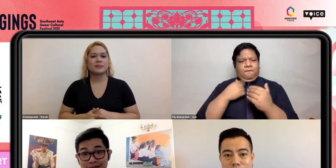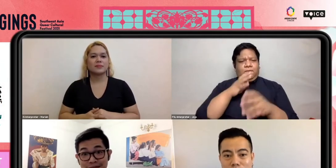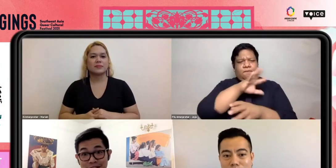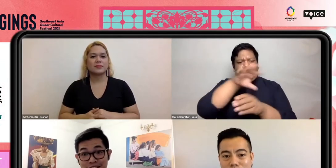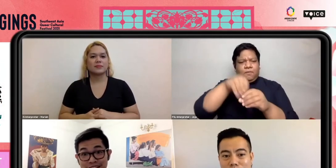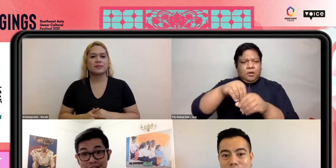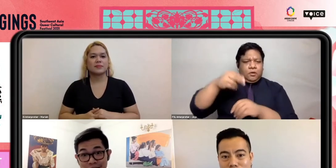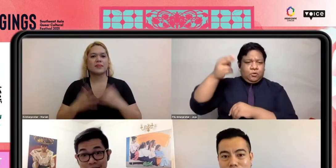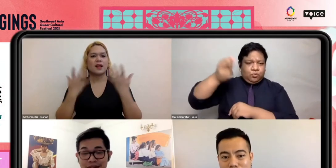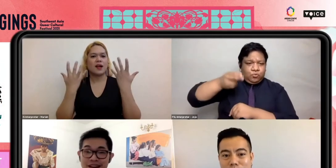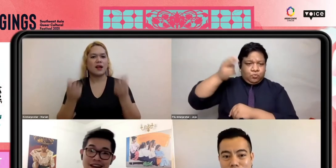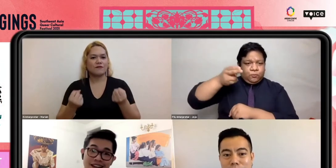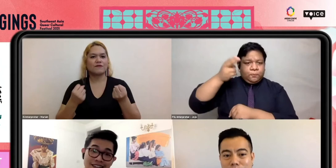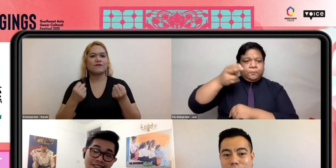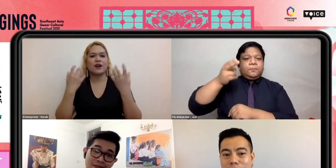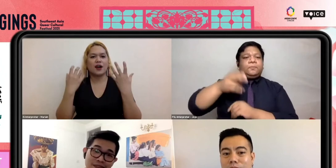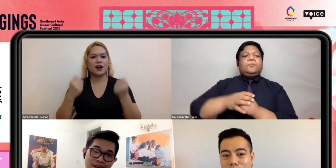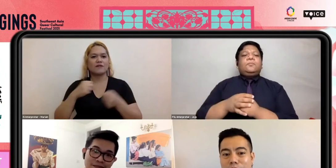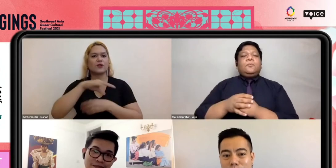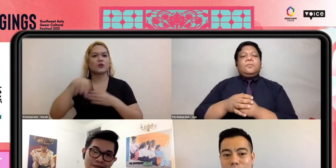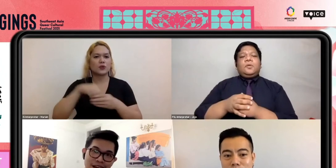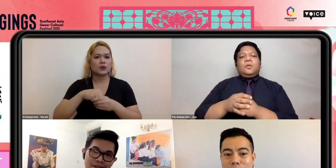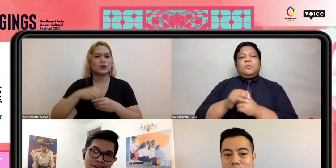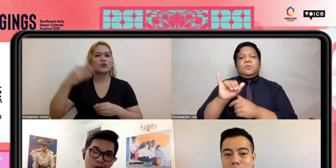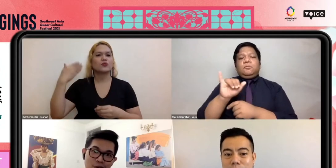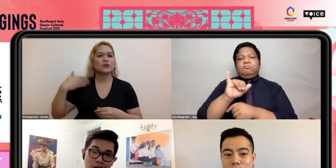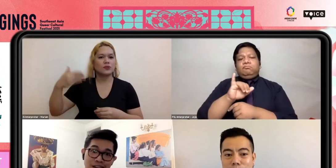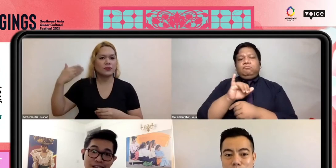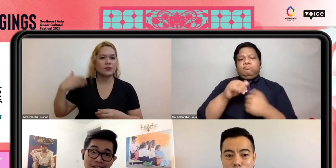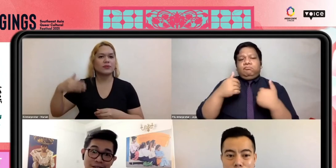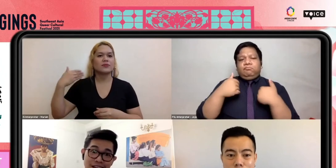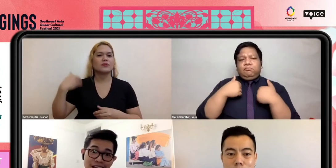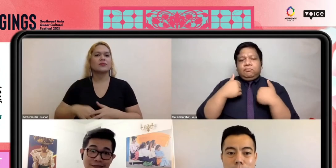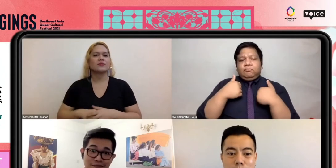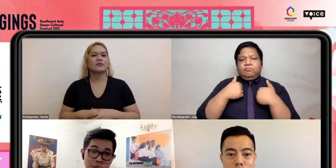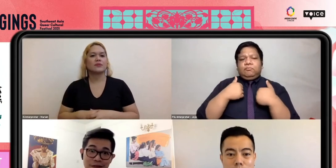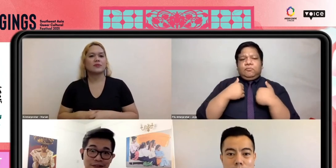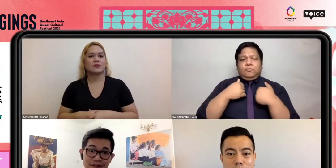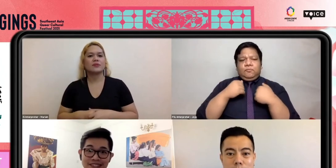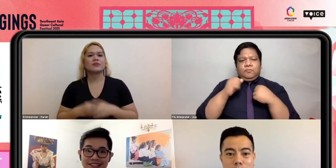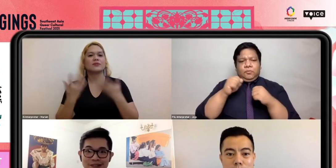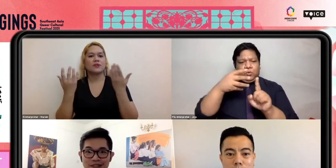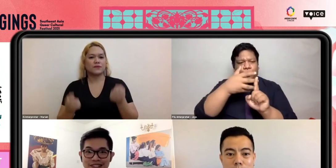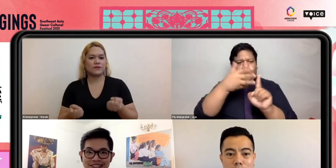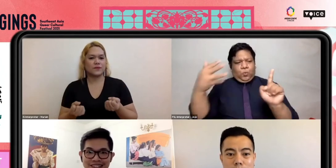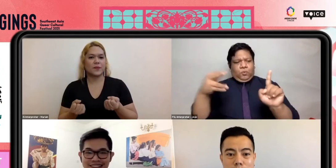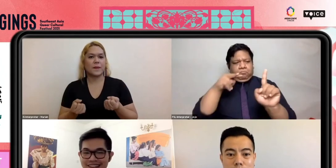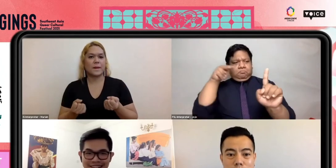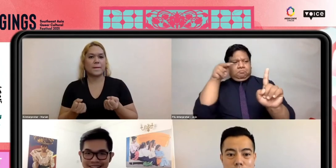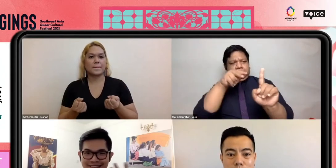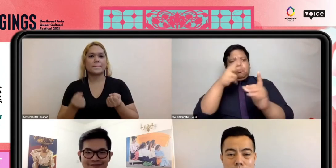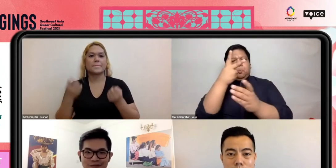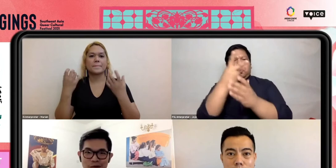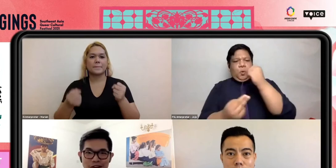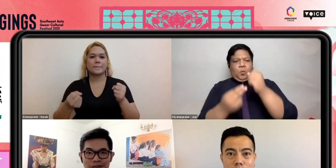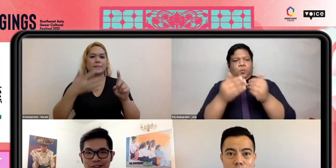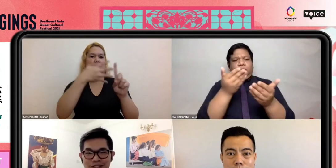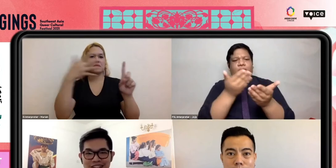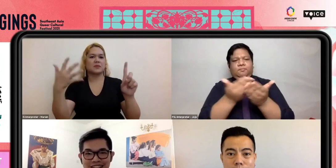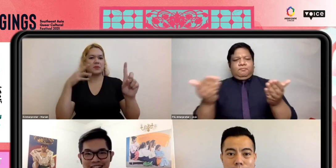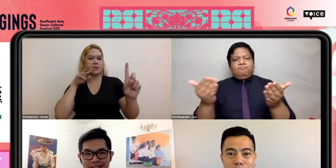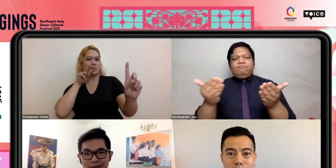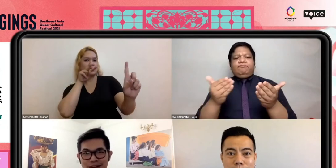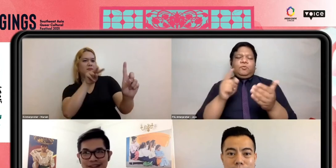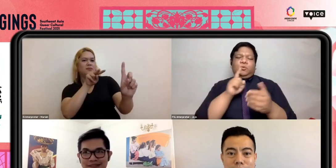where I'm originally from, and at the same time having a queer lens of looking at both of those things, so which is like a